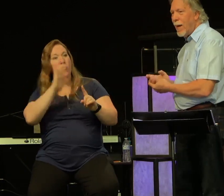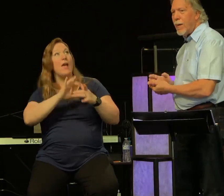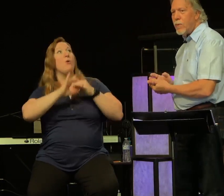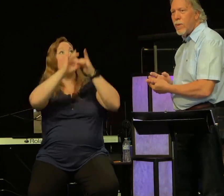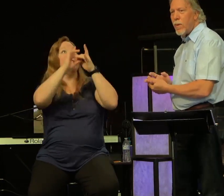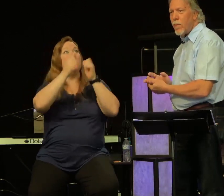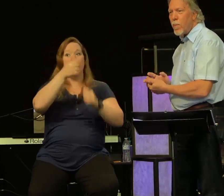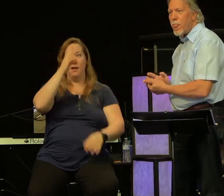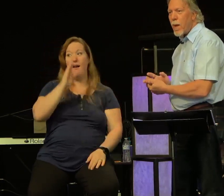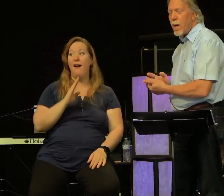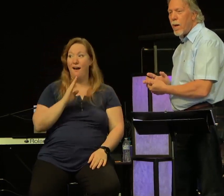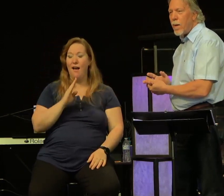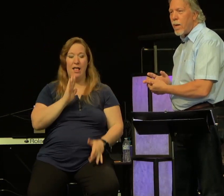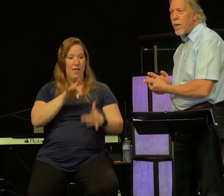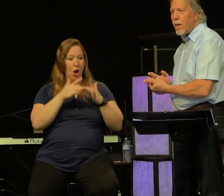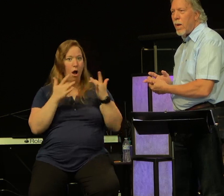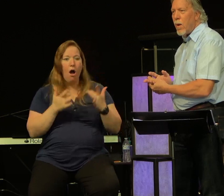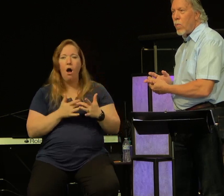really is,